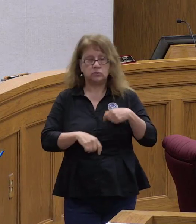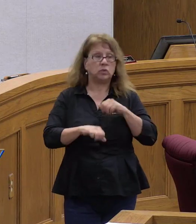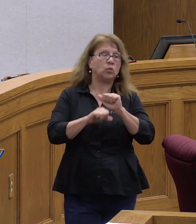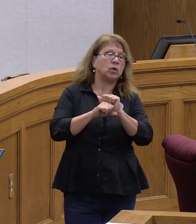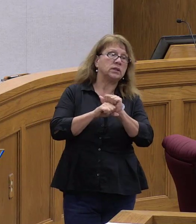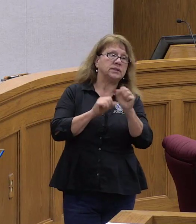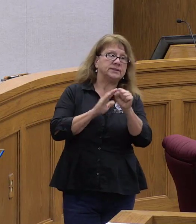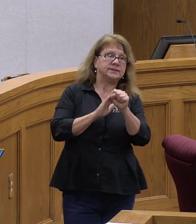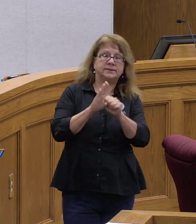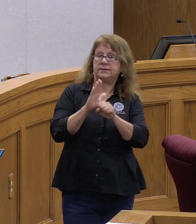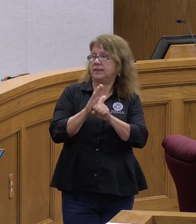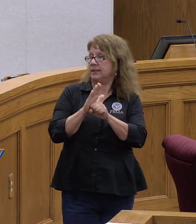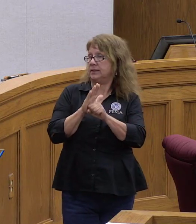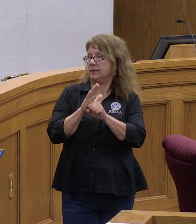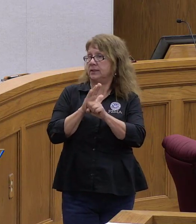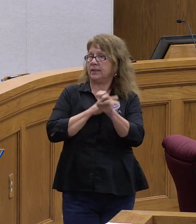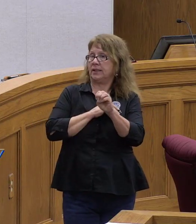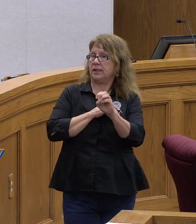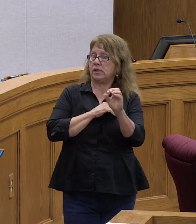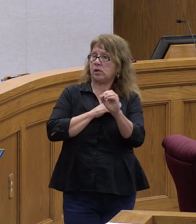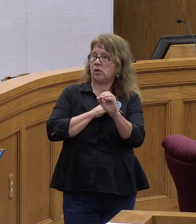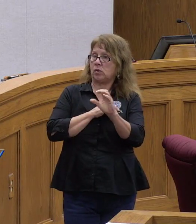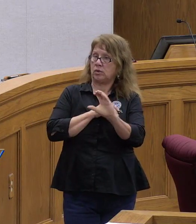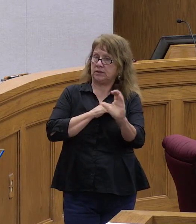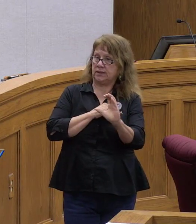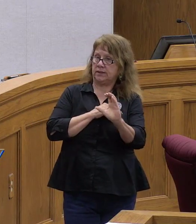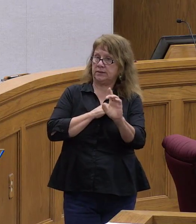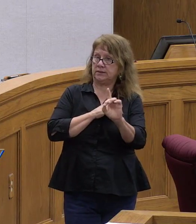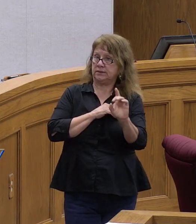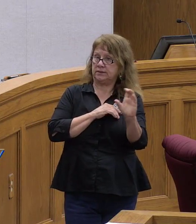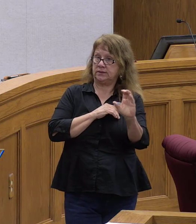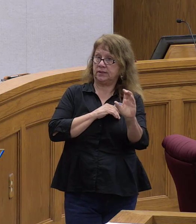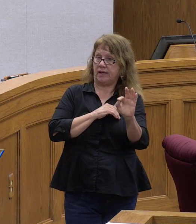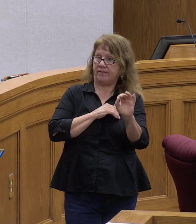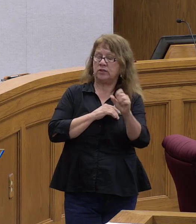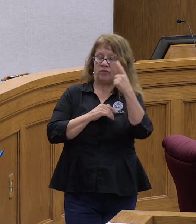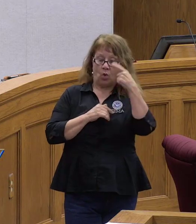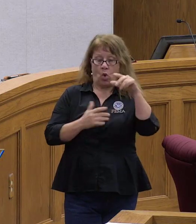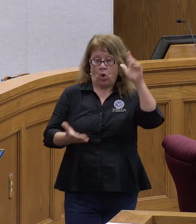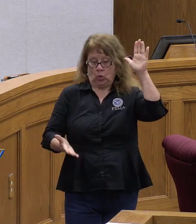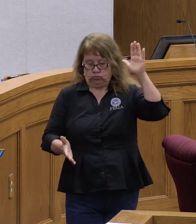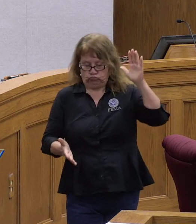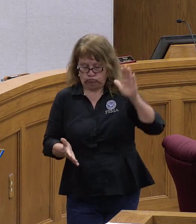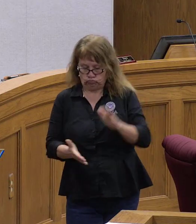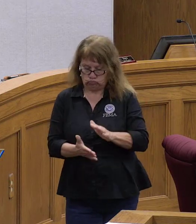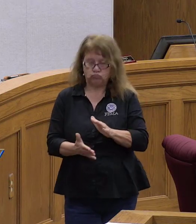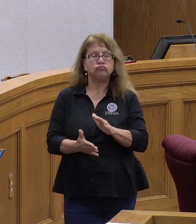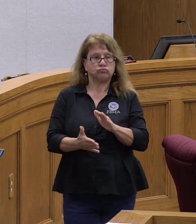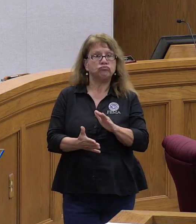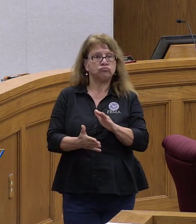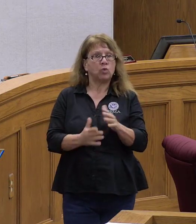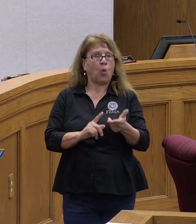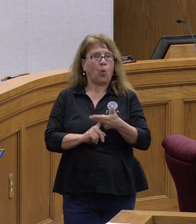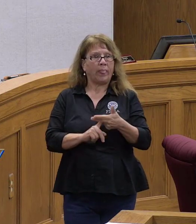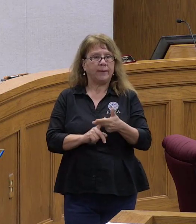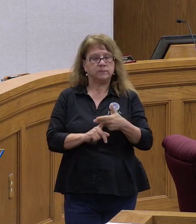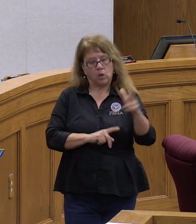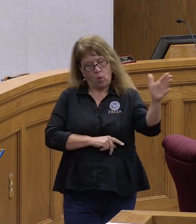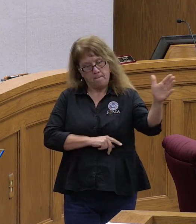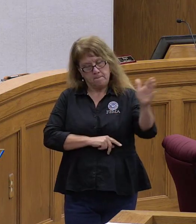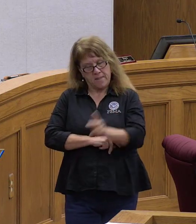DCFS in that same line of effort to reduce shelter populations in conjunction with reopened communities and livable